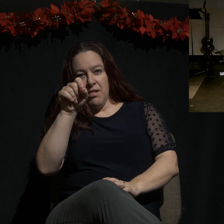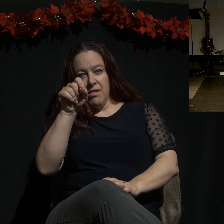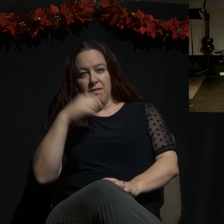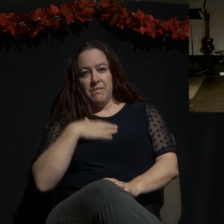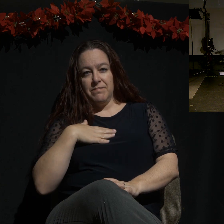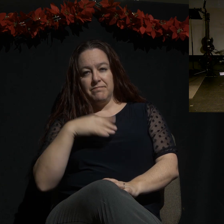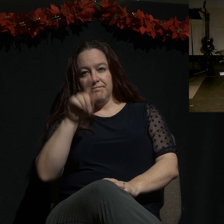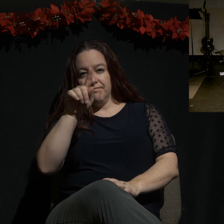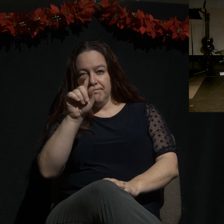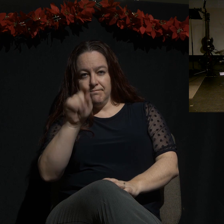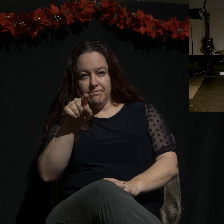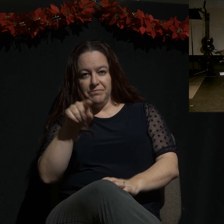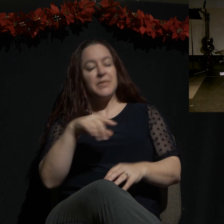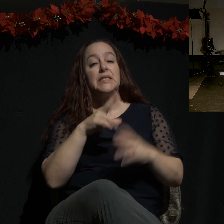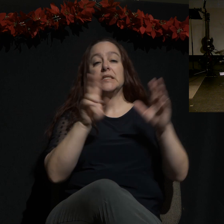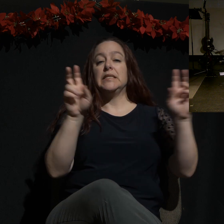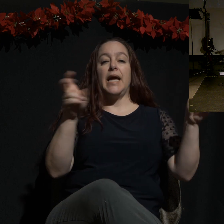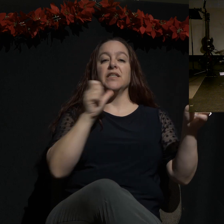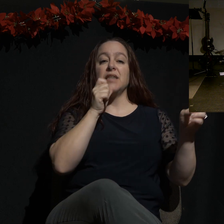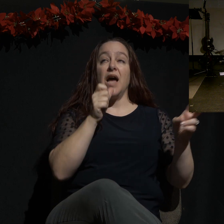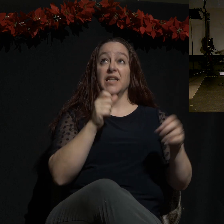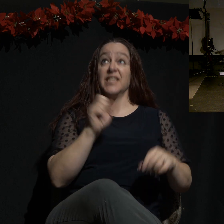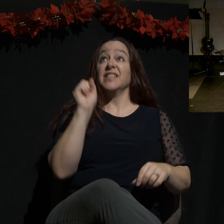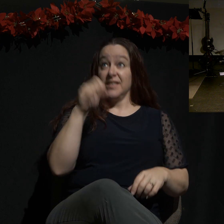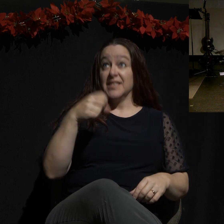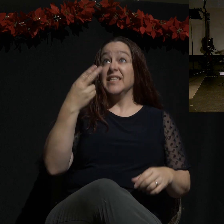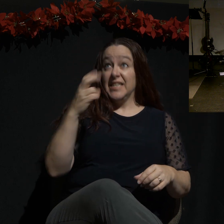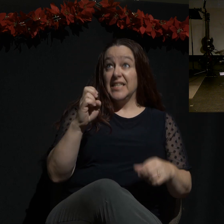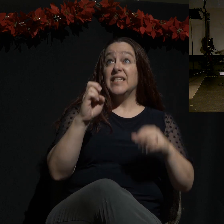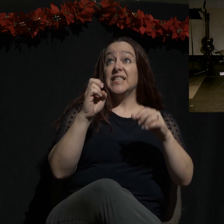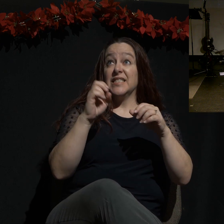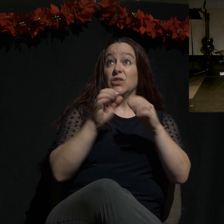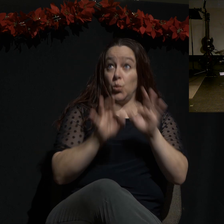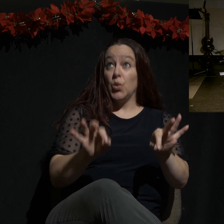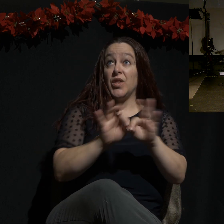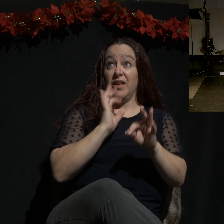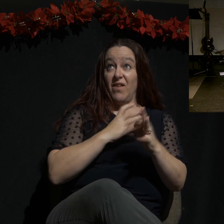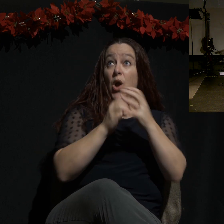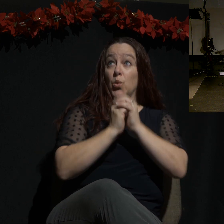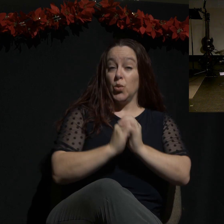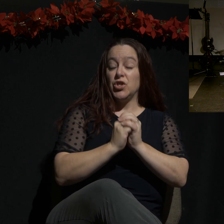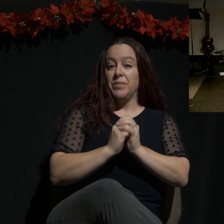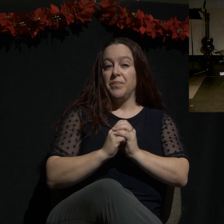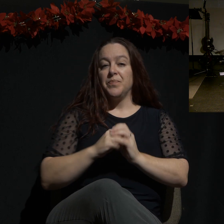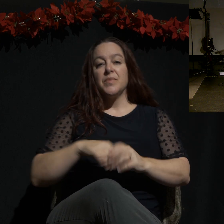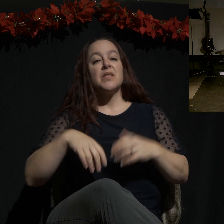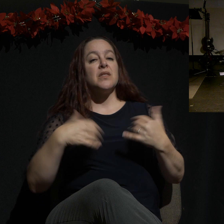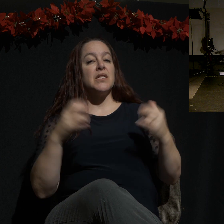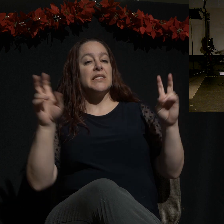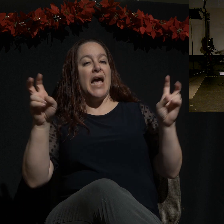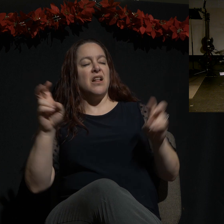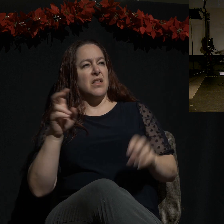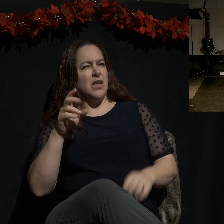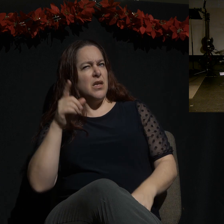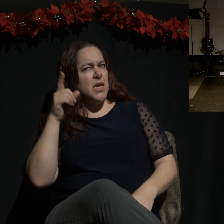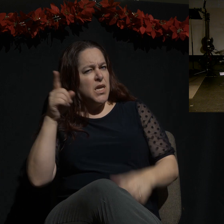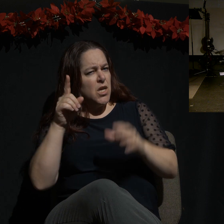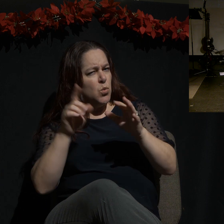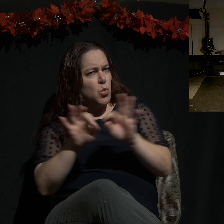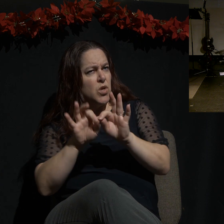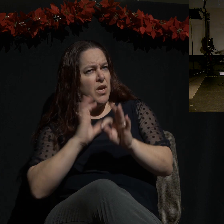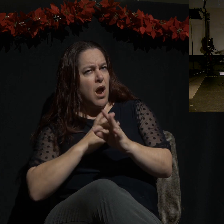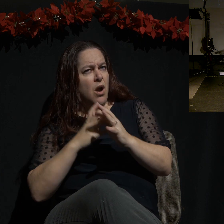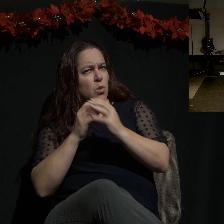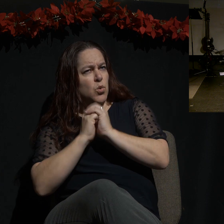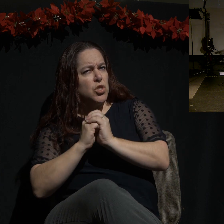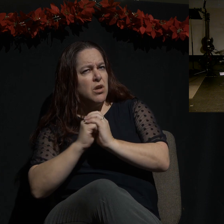So the title is not, He is Worthy of Our Worship, it is, He is Worthy of Our Worship?